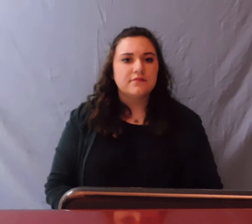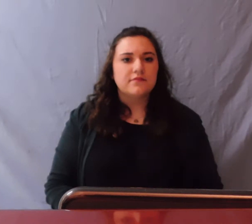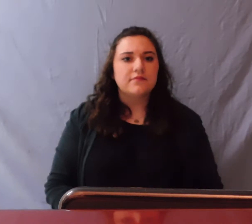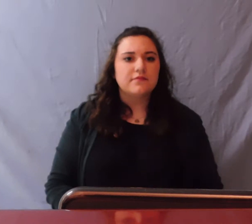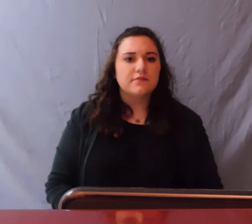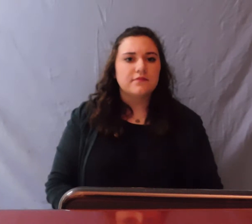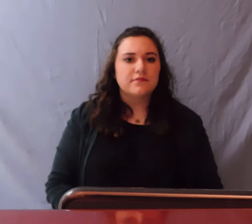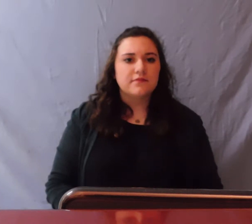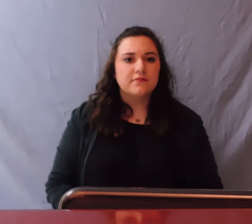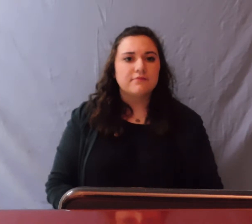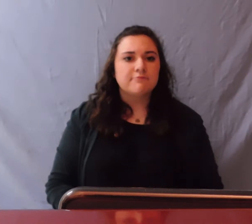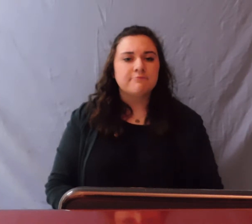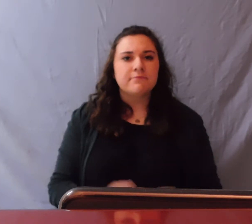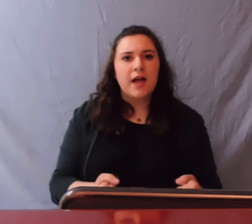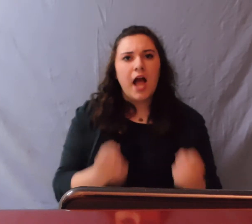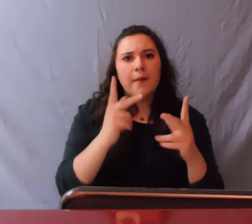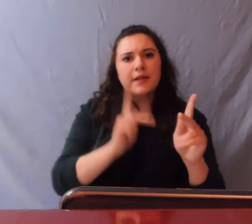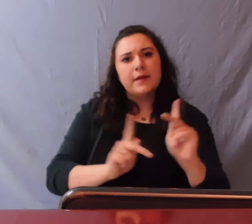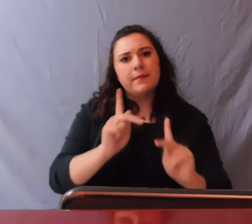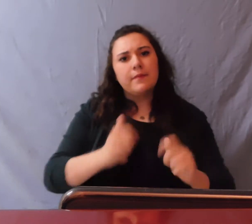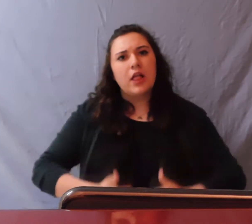And how many people live in the home with you?